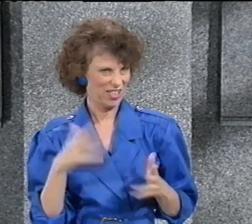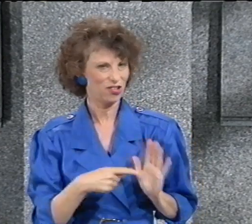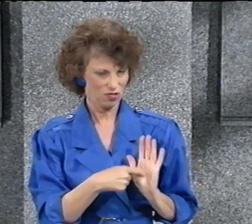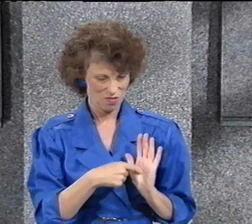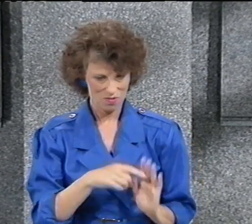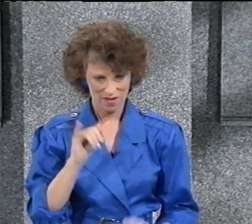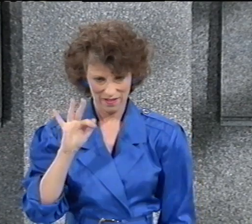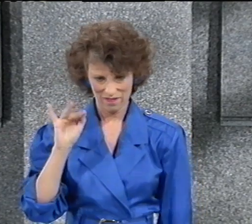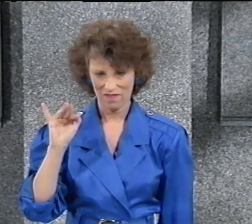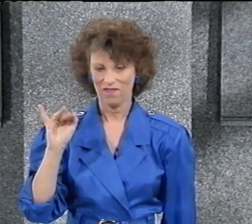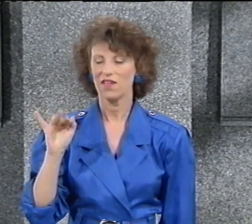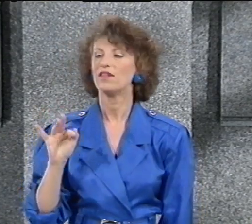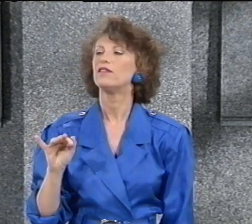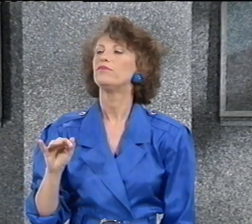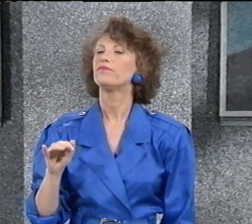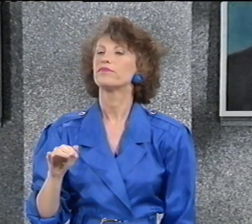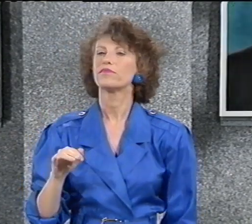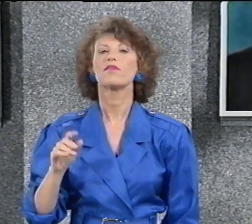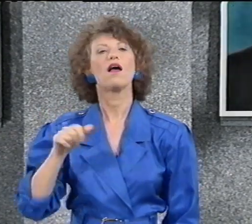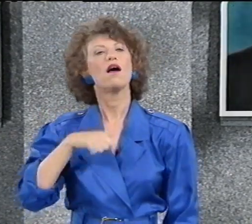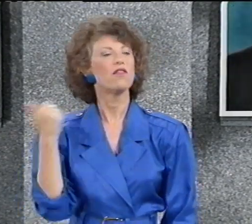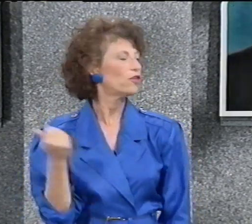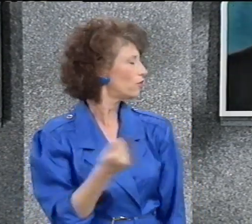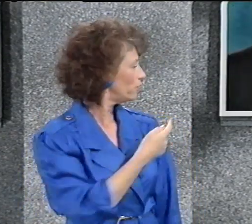We've already had if.